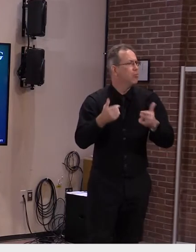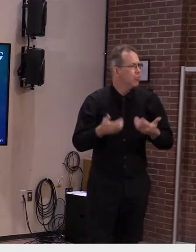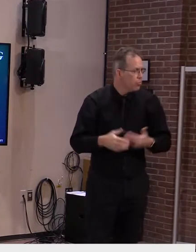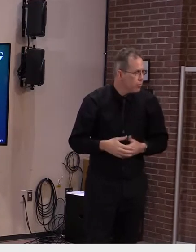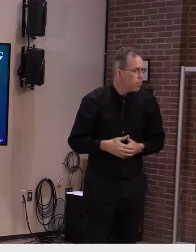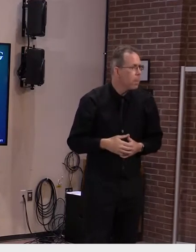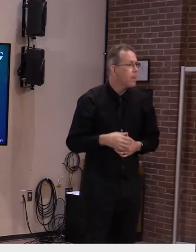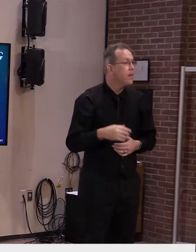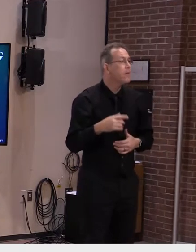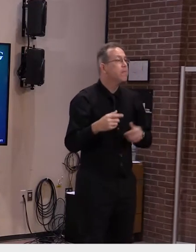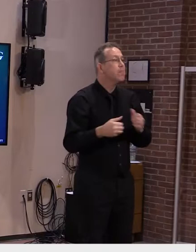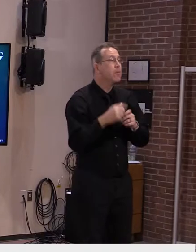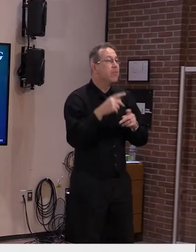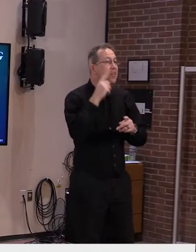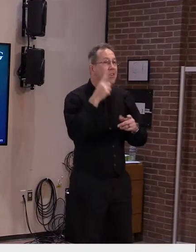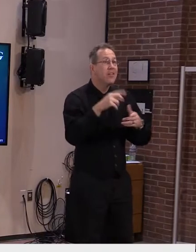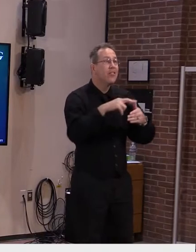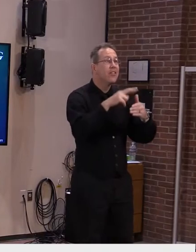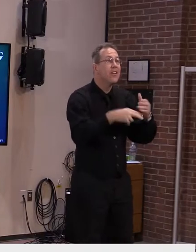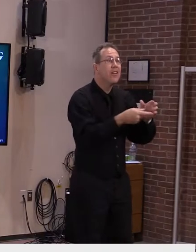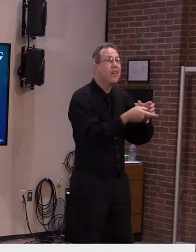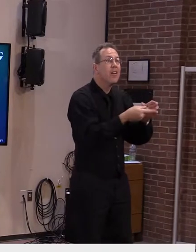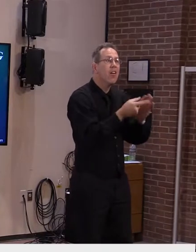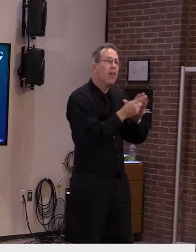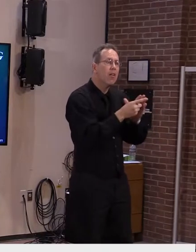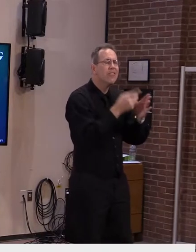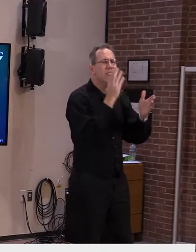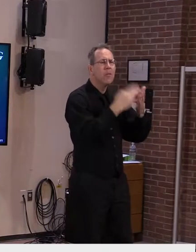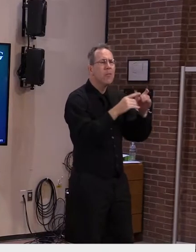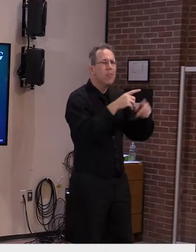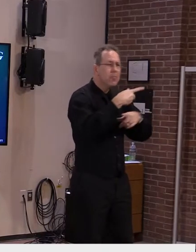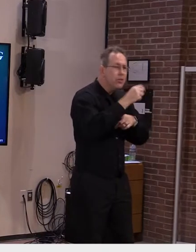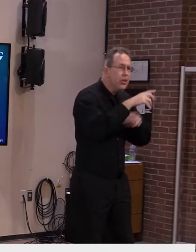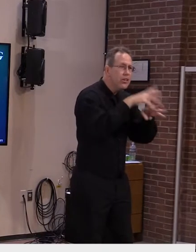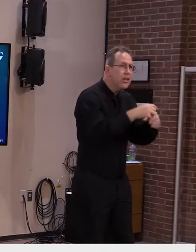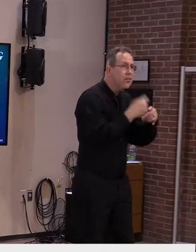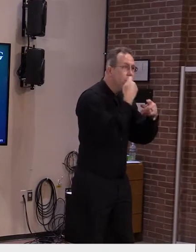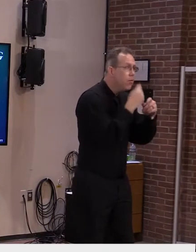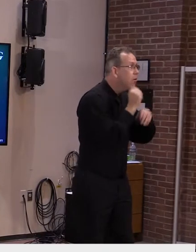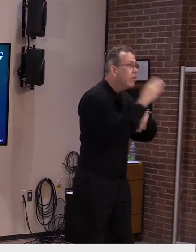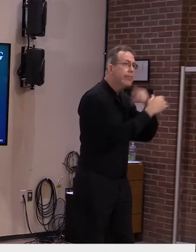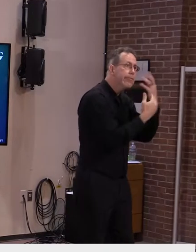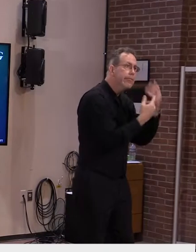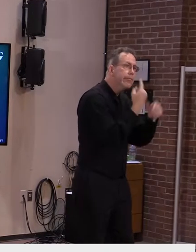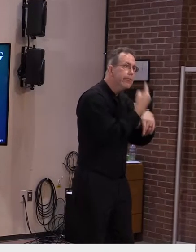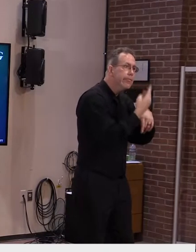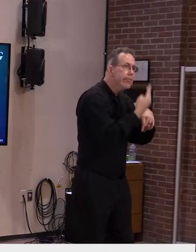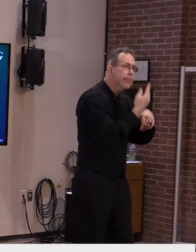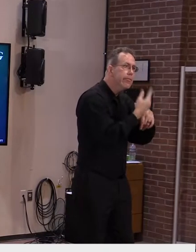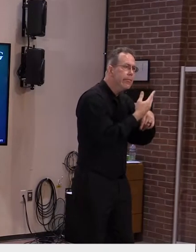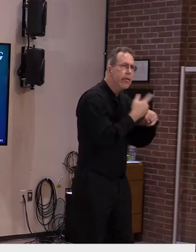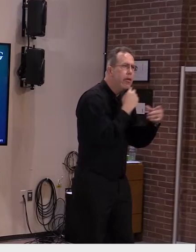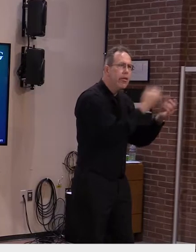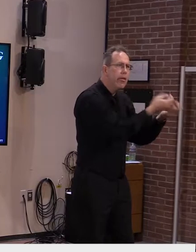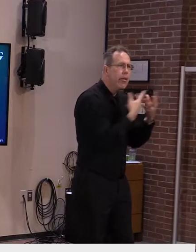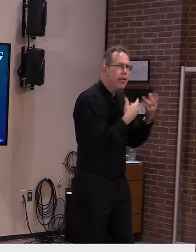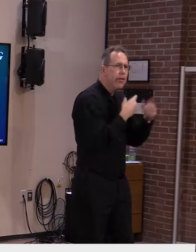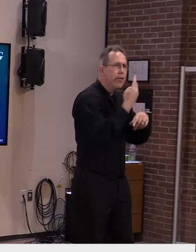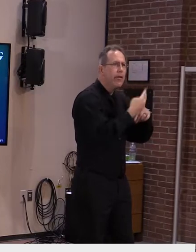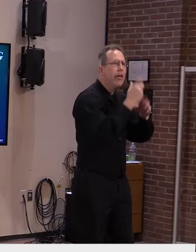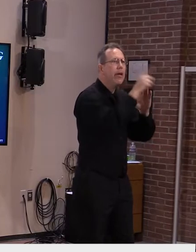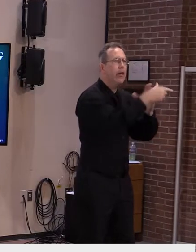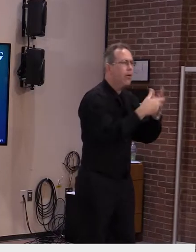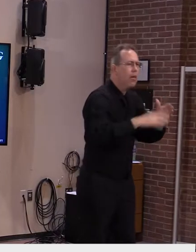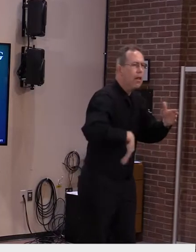results. Software issues caused complications when trying to register minors, although